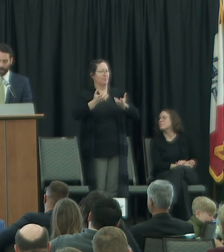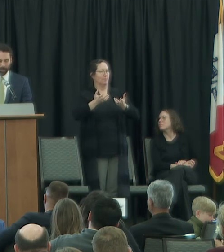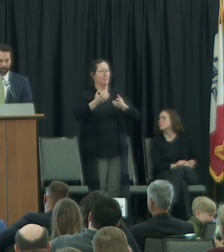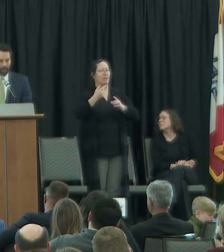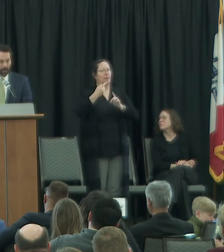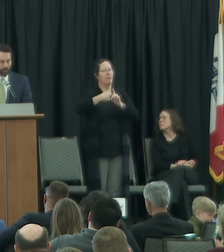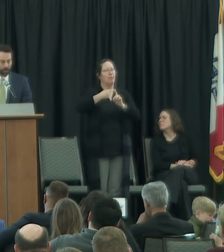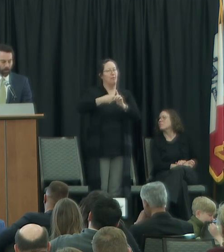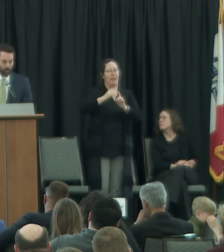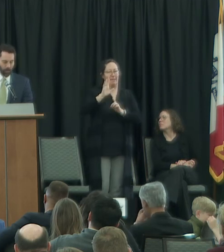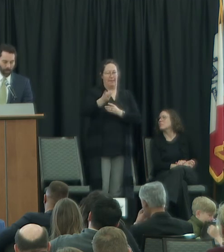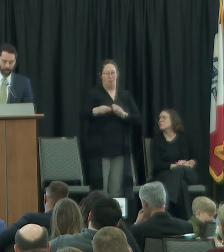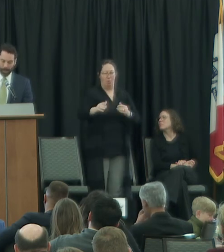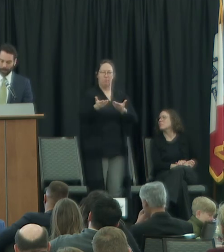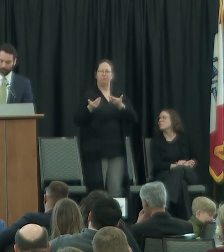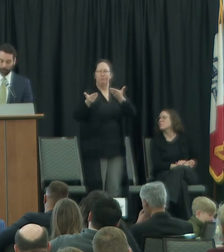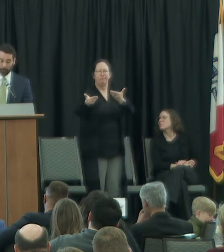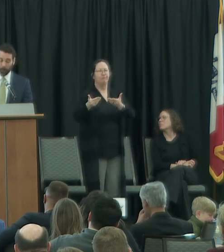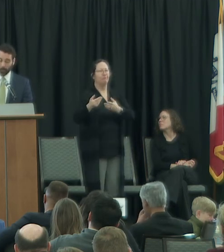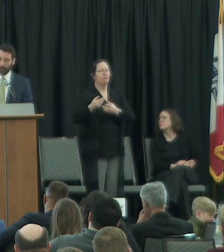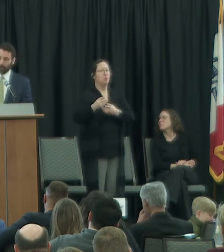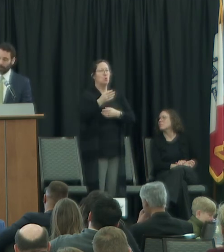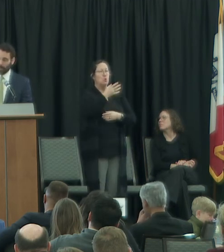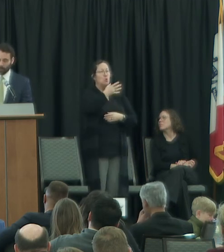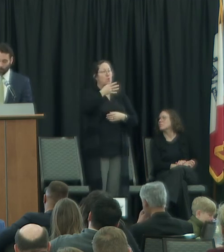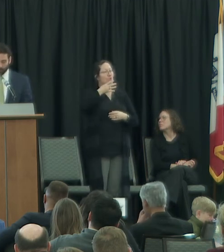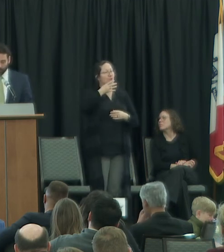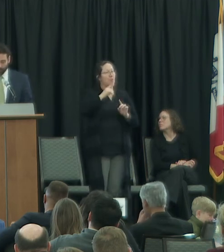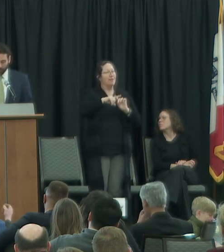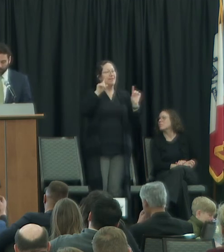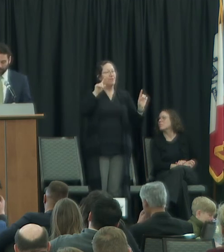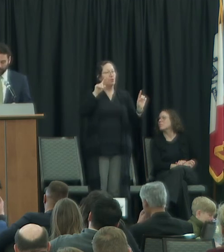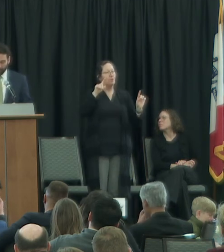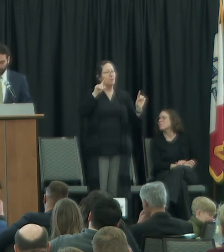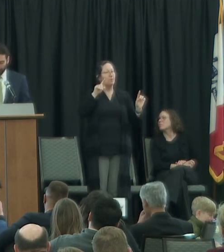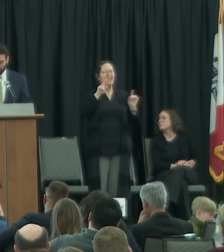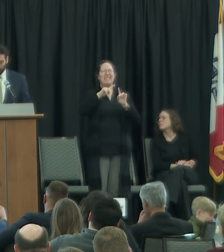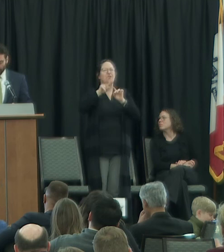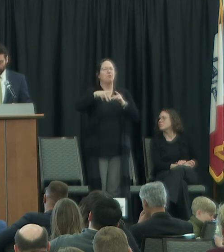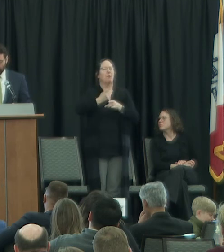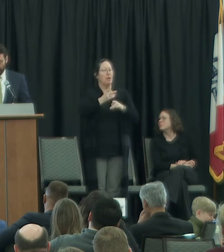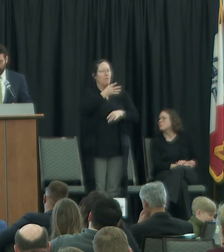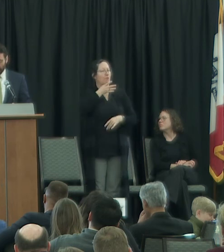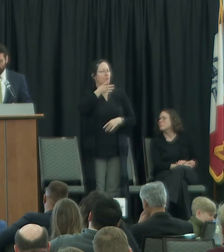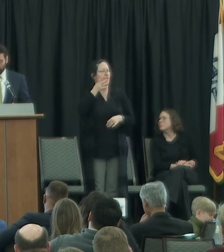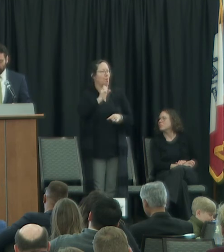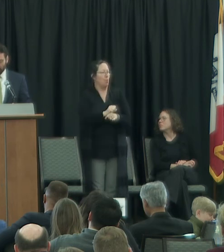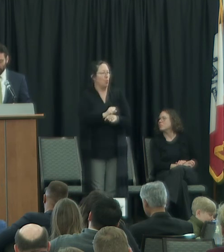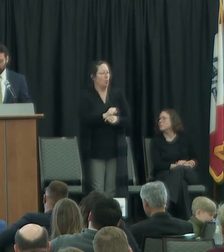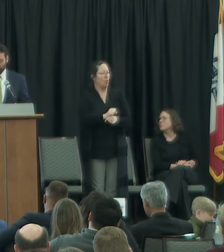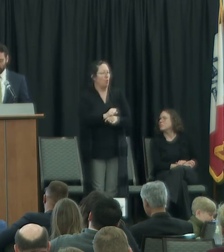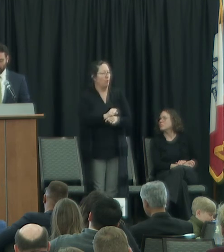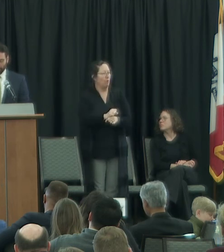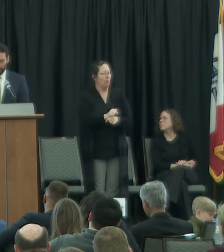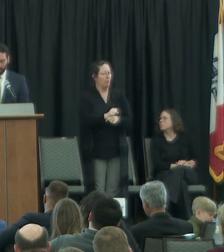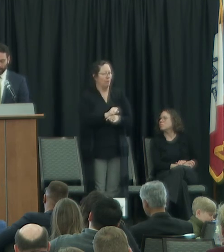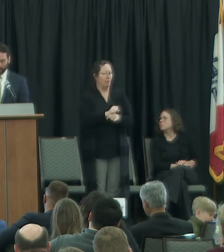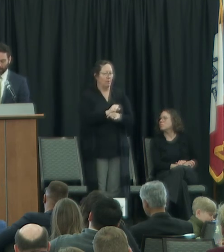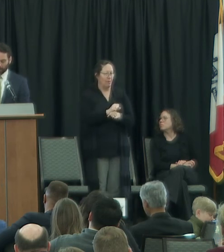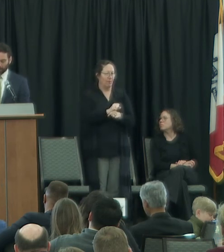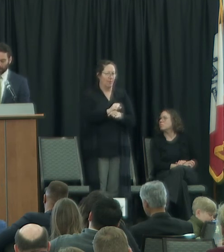the land that they own to farm differently in the 21st century. And that brings with it a